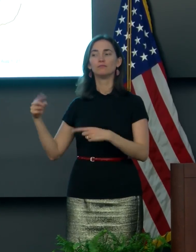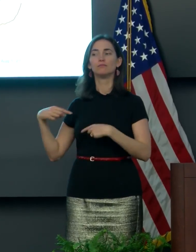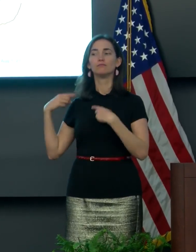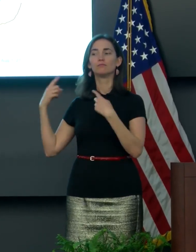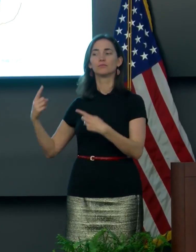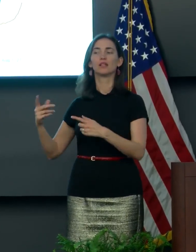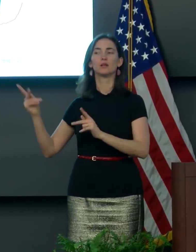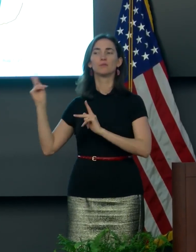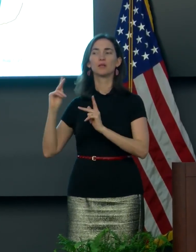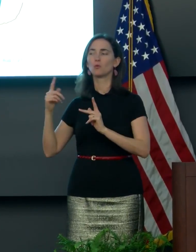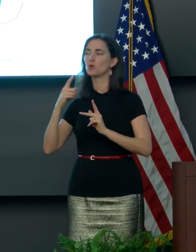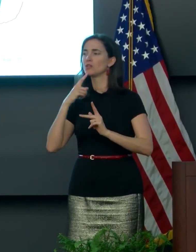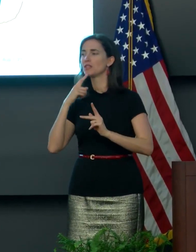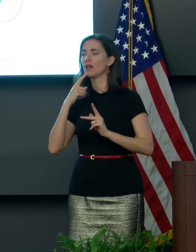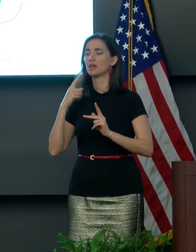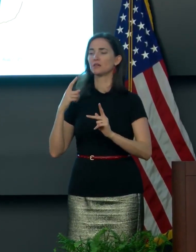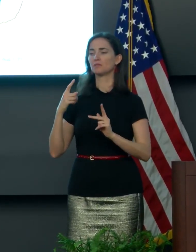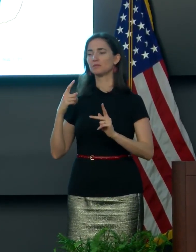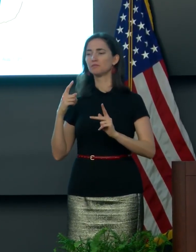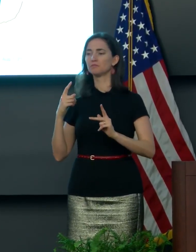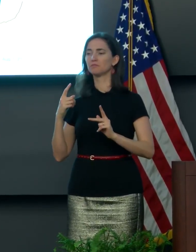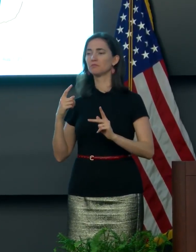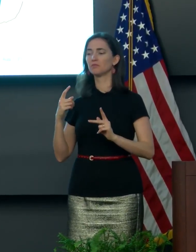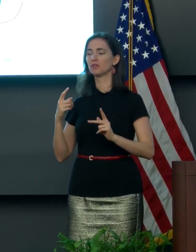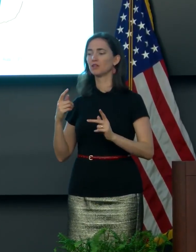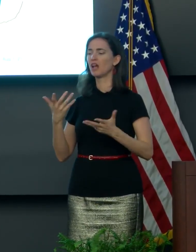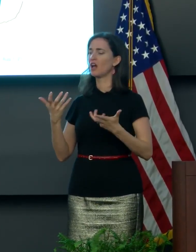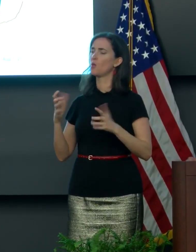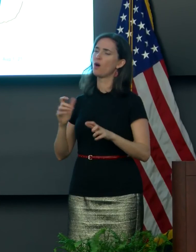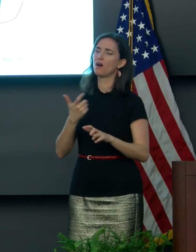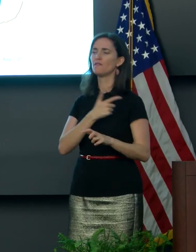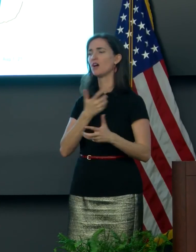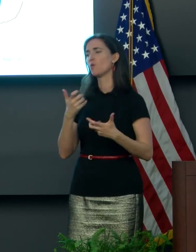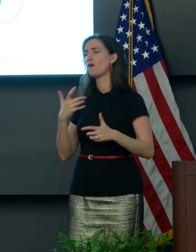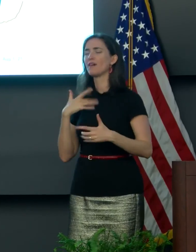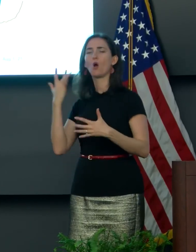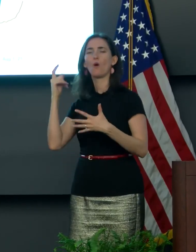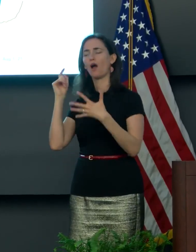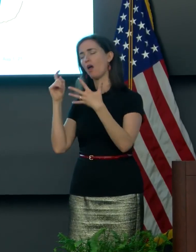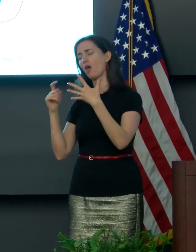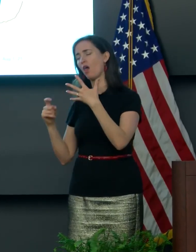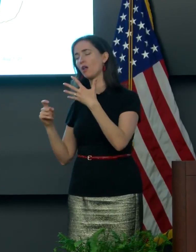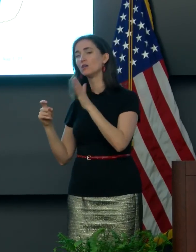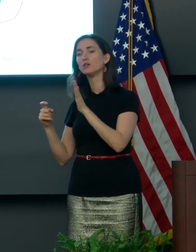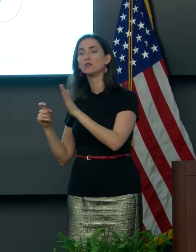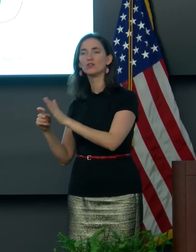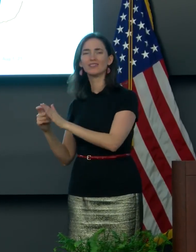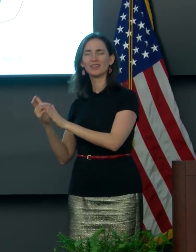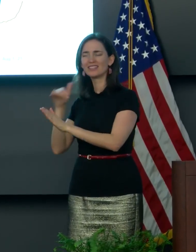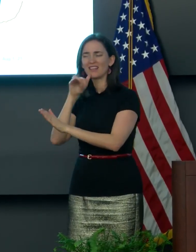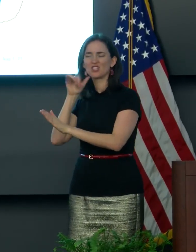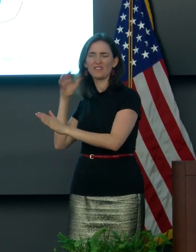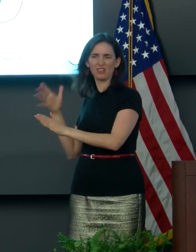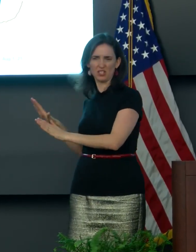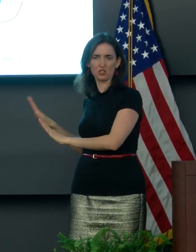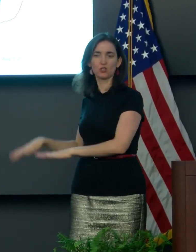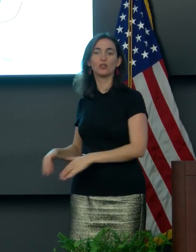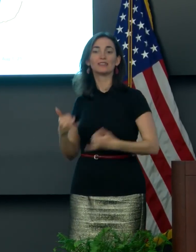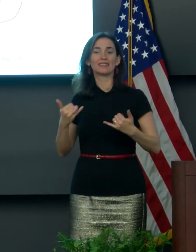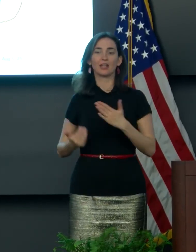given to others or to themselves up to now for not being vaccinated. Today is a new day. Tomorrow is a new